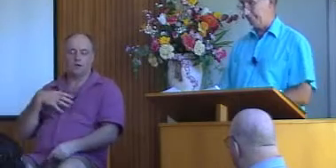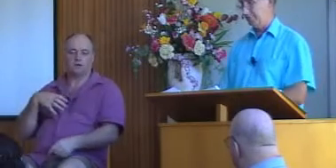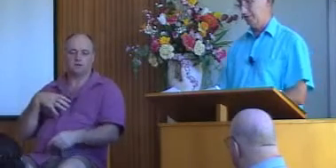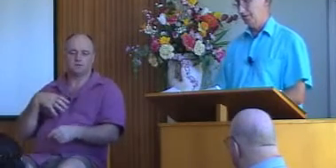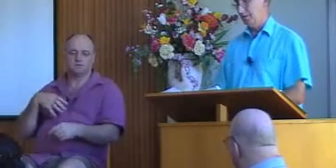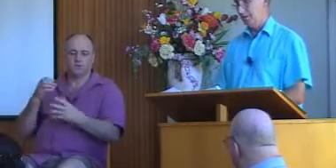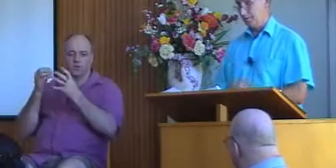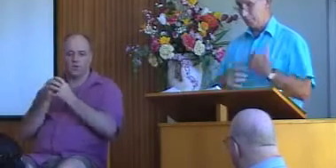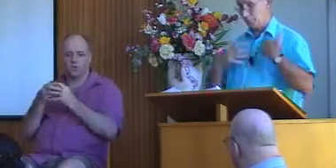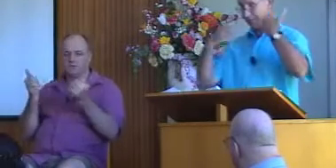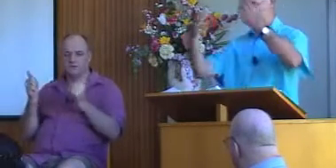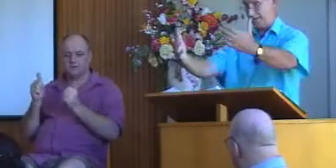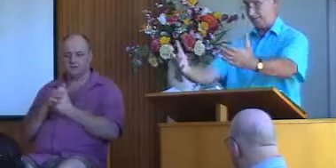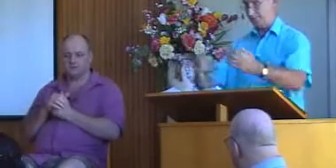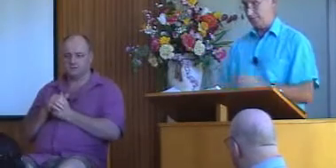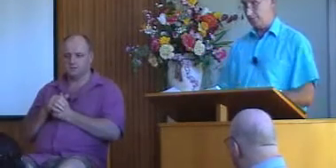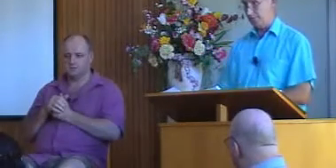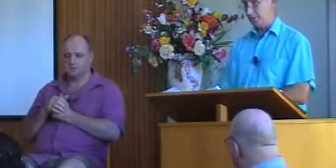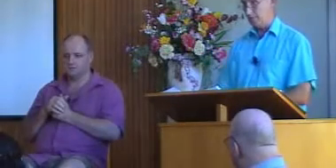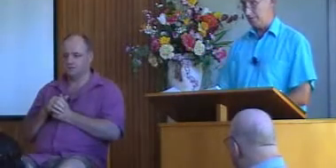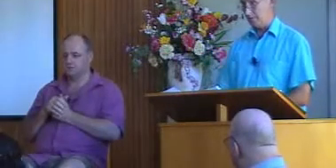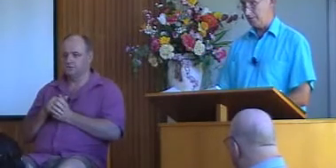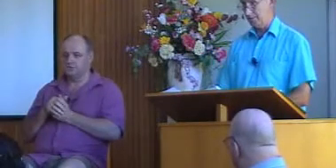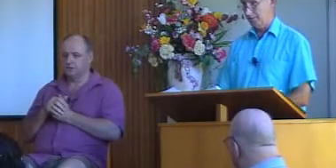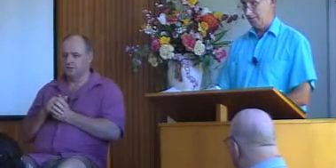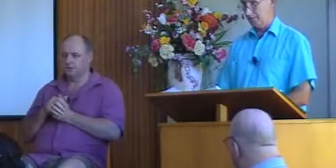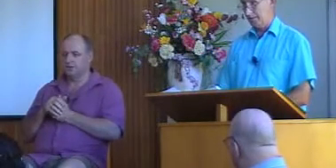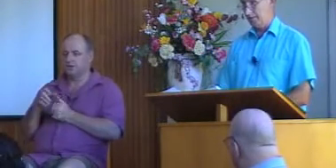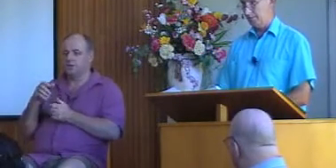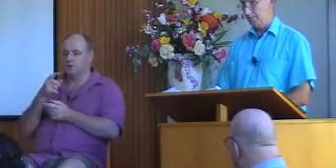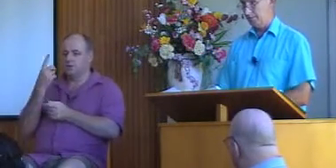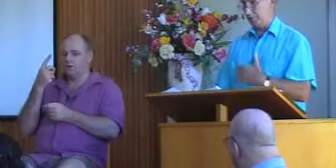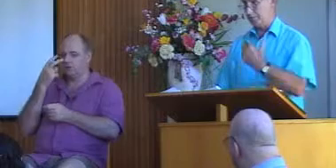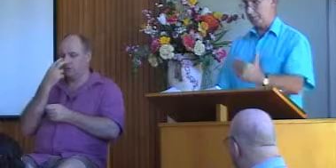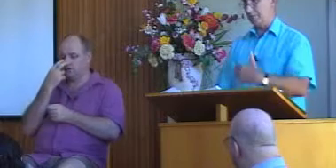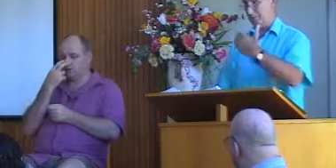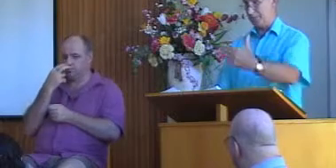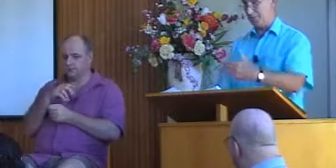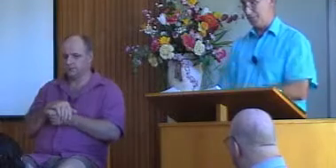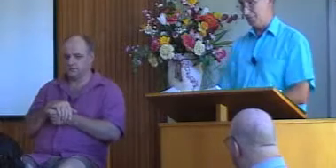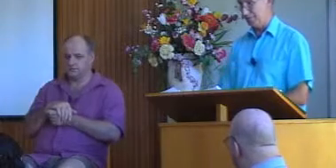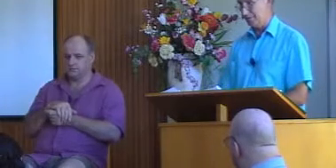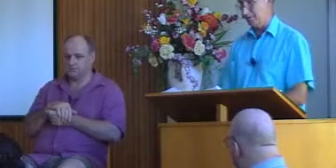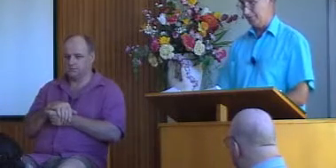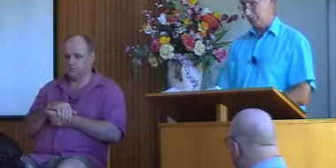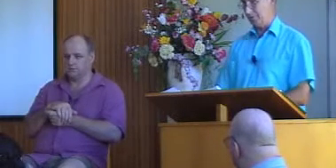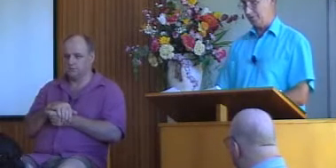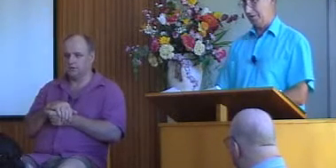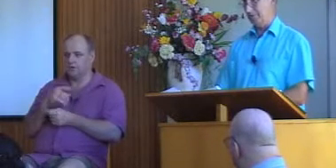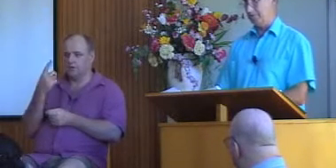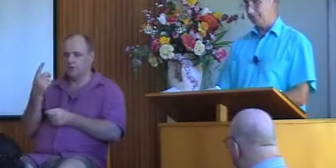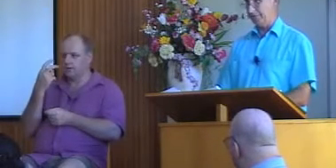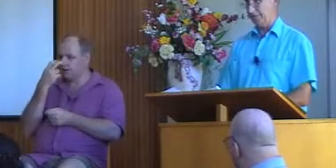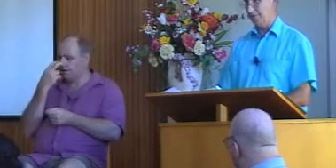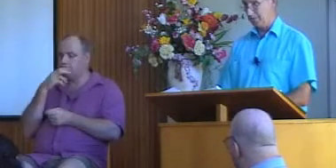life. And he poured out his heart at this meeting one night. And if there's anything that can happen to a human being on this earth, it